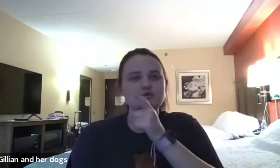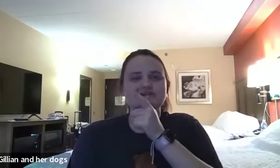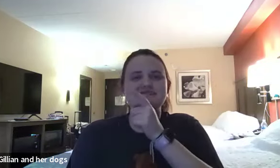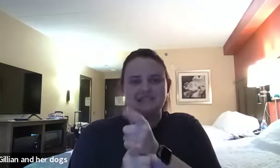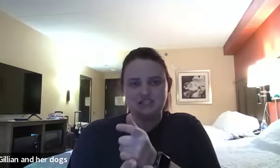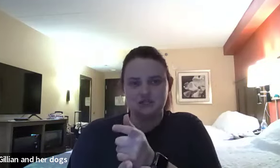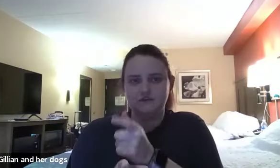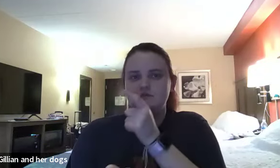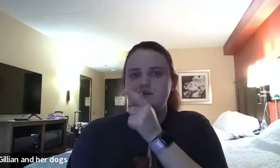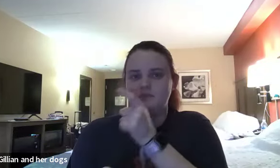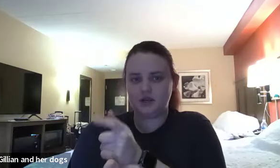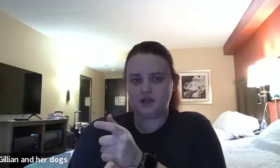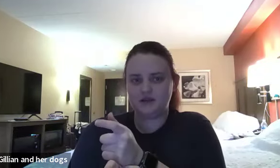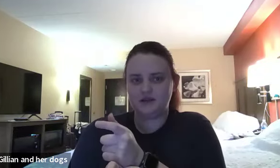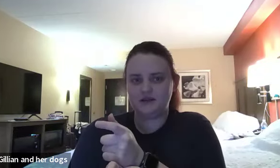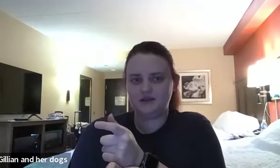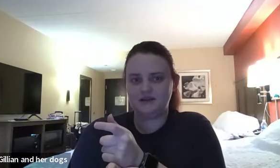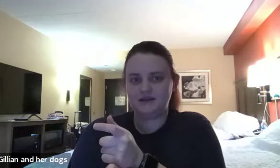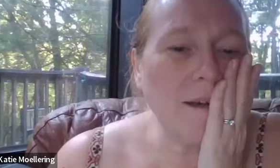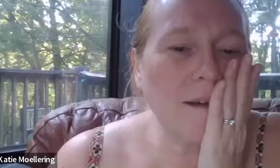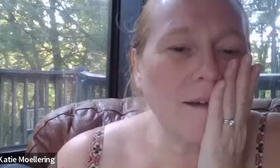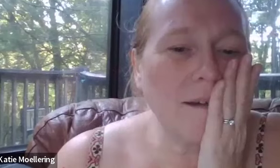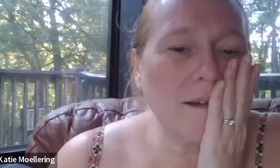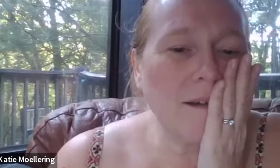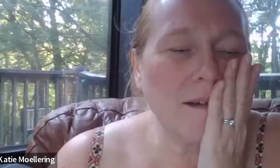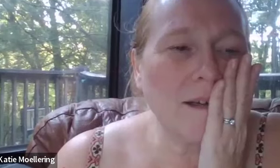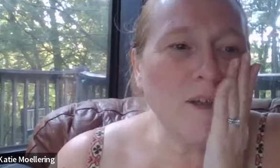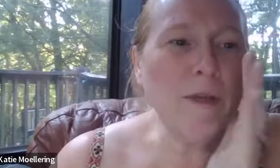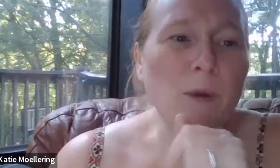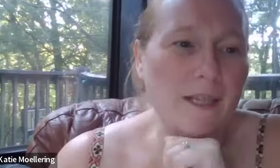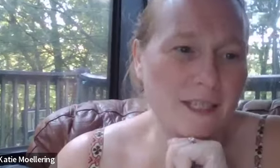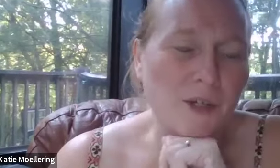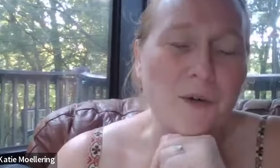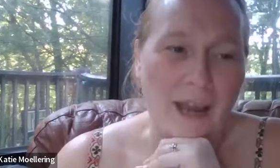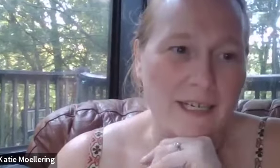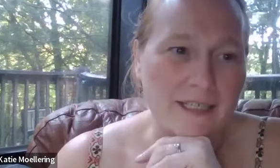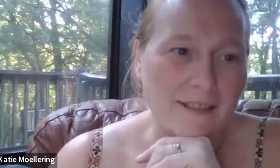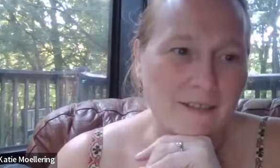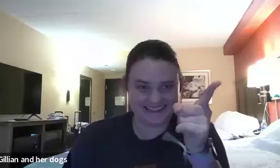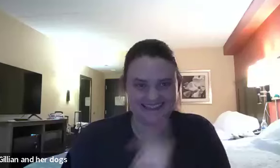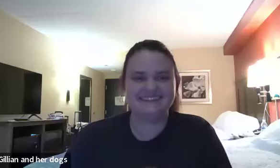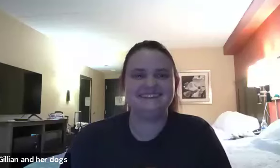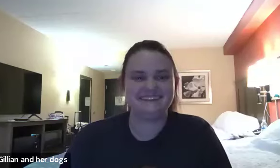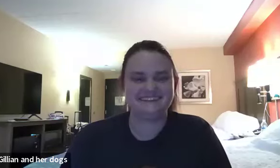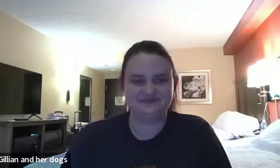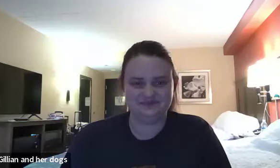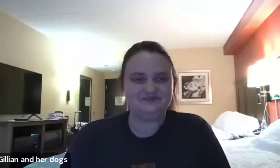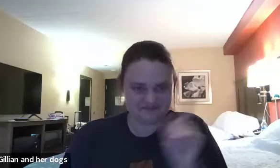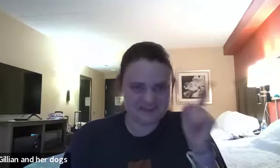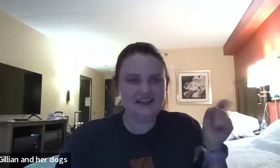our sister, if you remember. Wait, you mean right is incorrect? Yes. Yeah, okay.